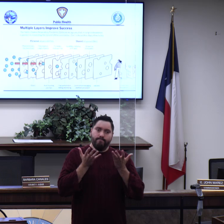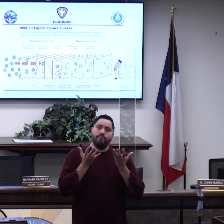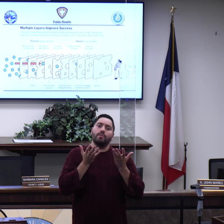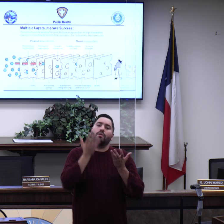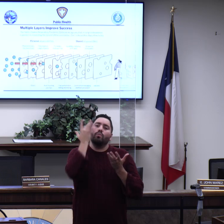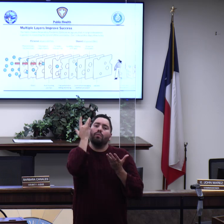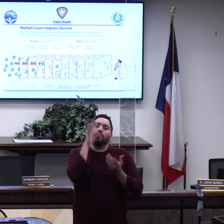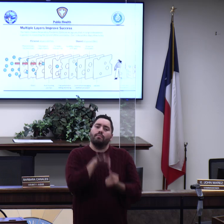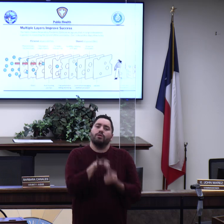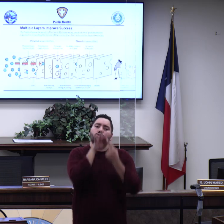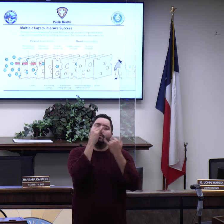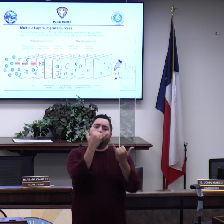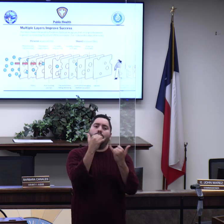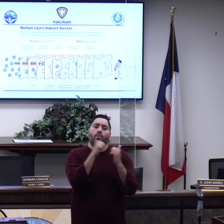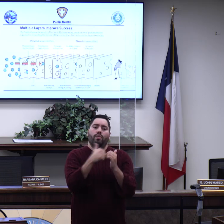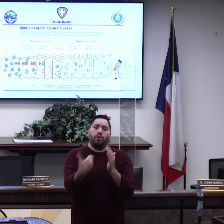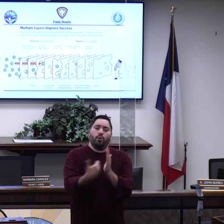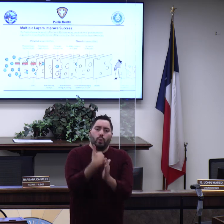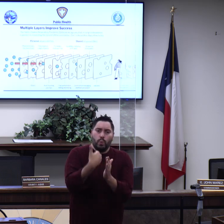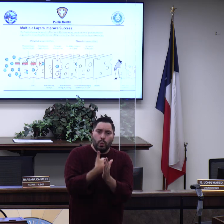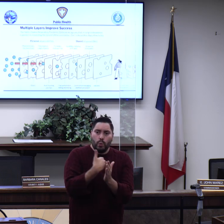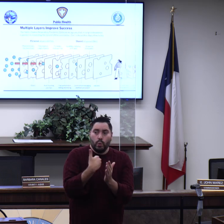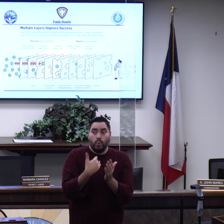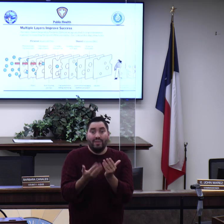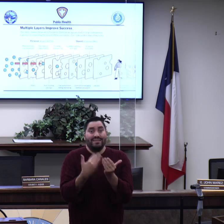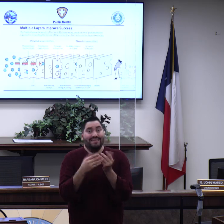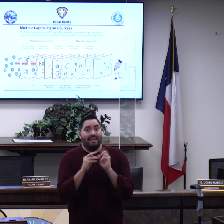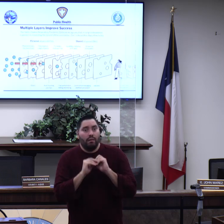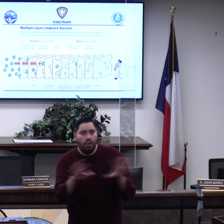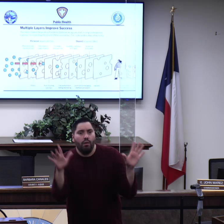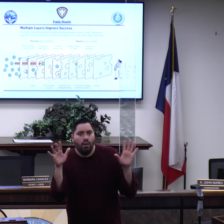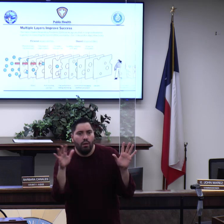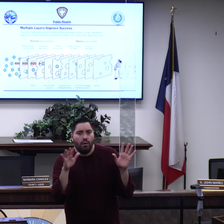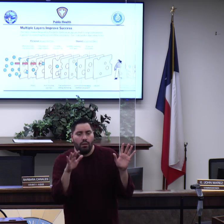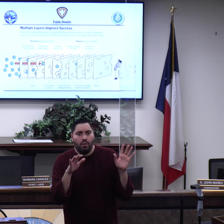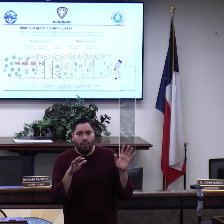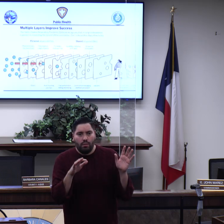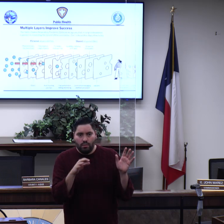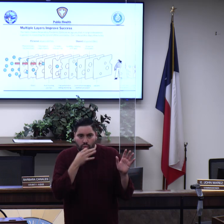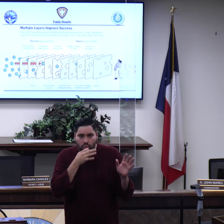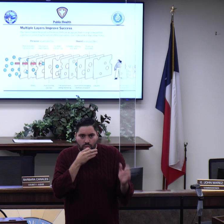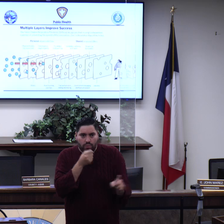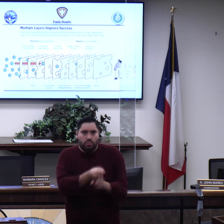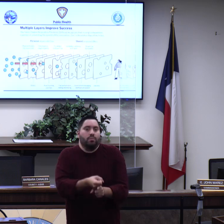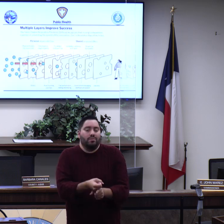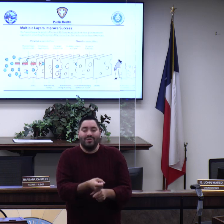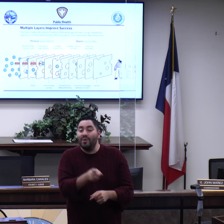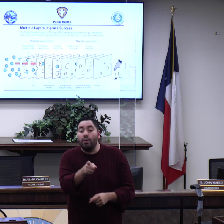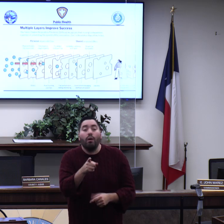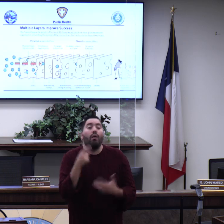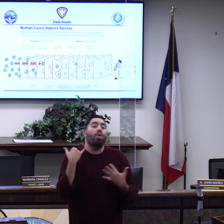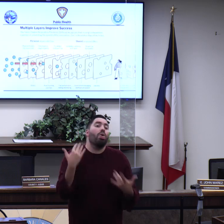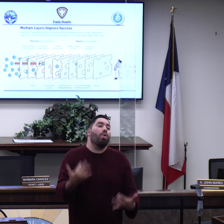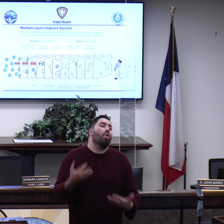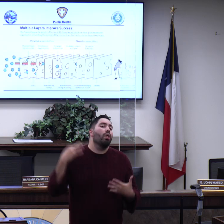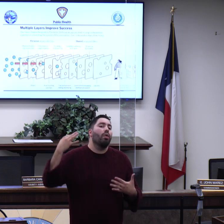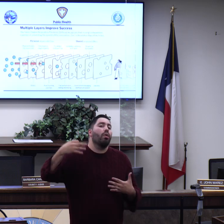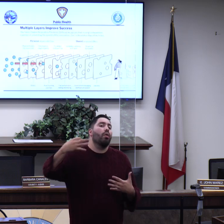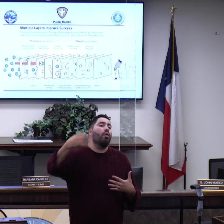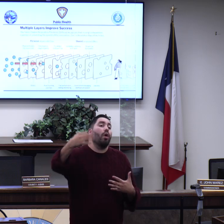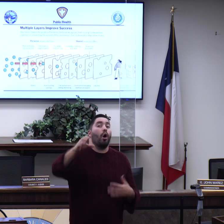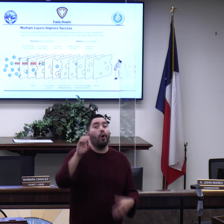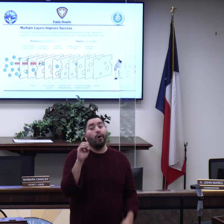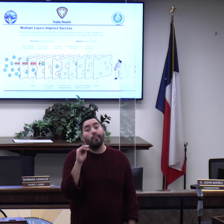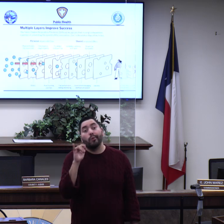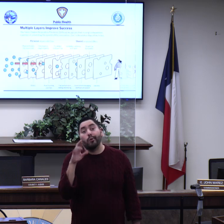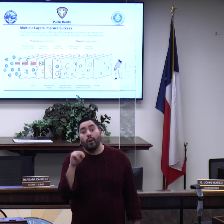especially now with the new, more transmissible variant looming. So don't wait until we announce Omicron is here